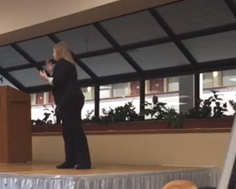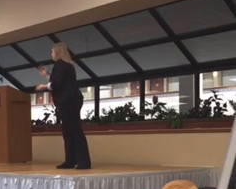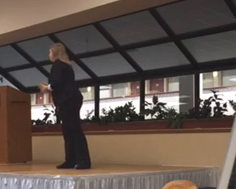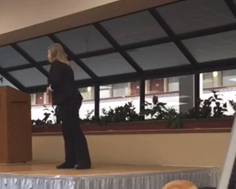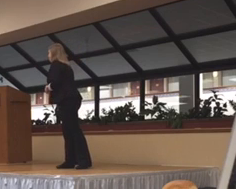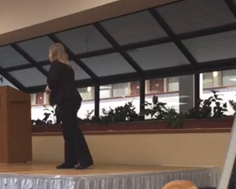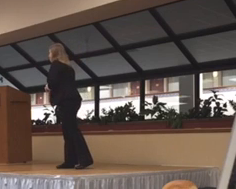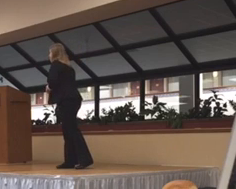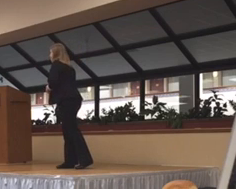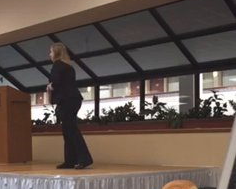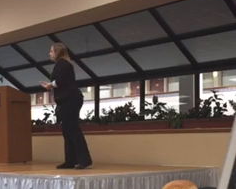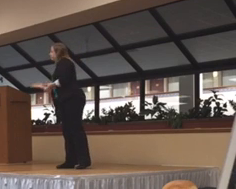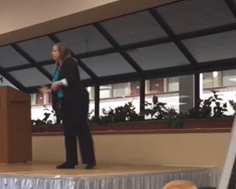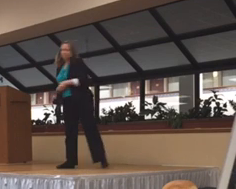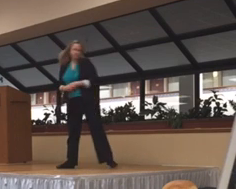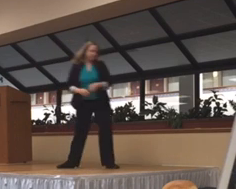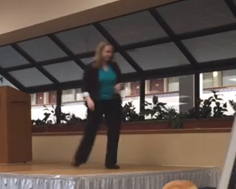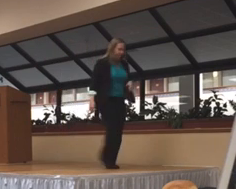And I think we are there right now.